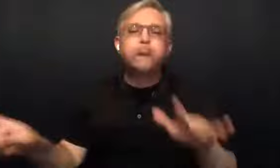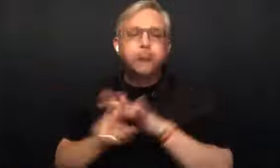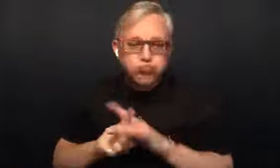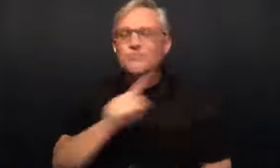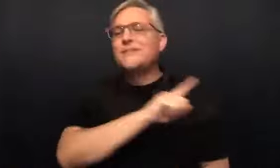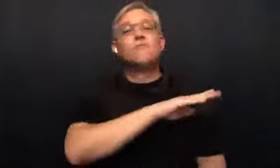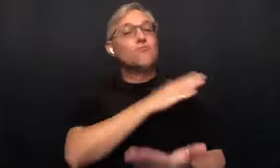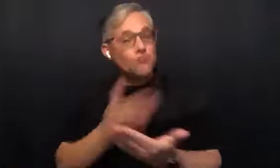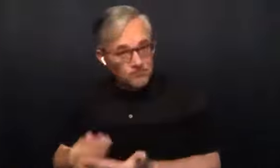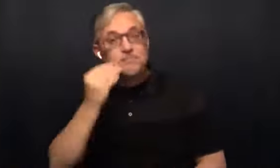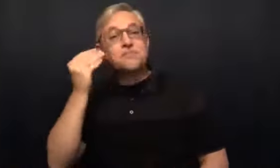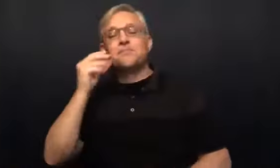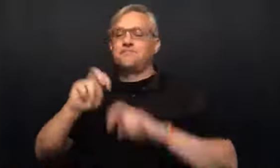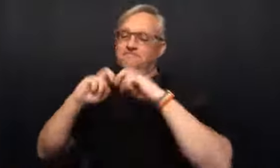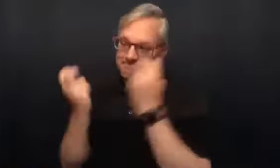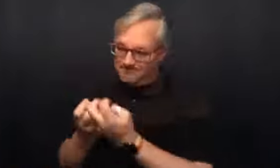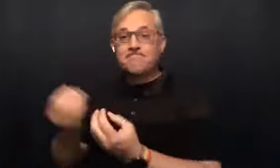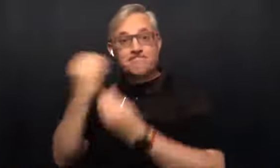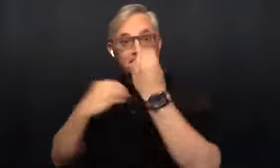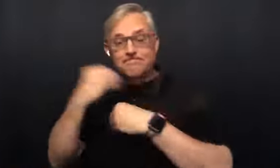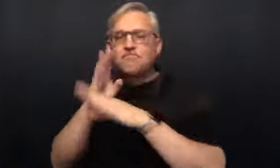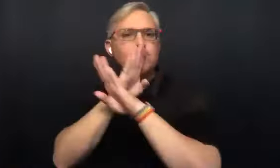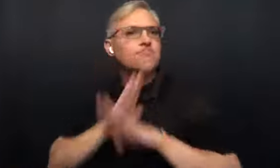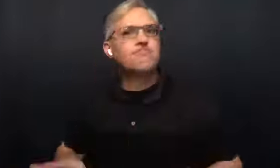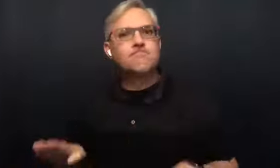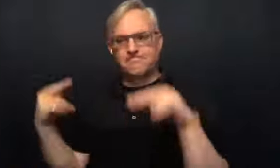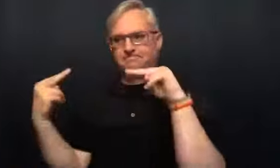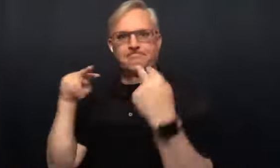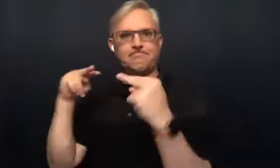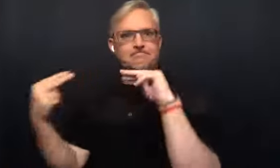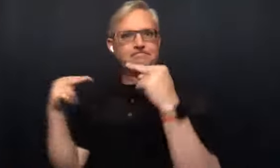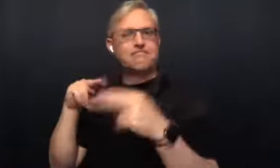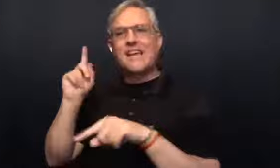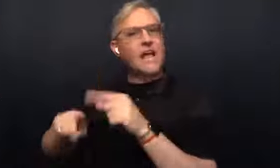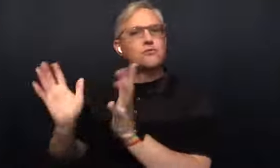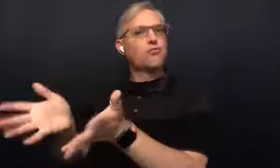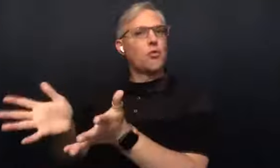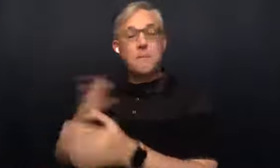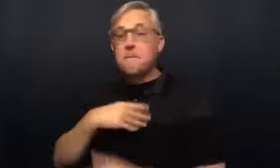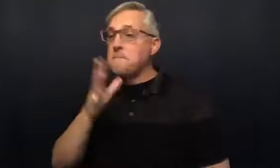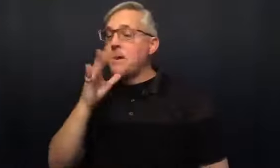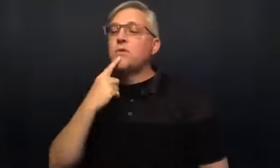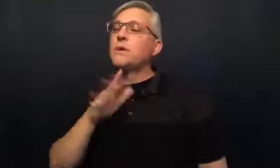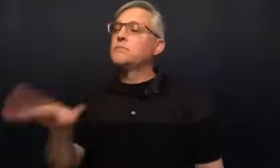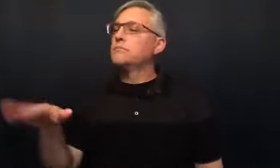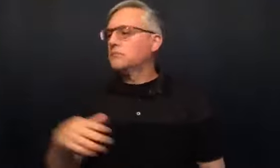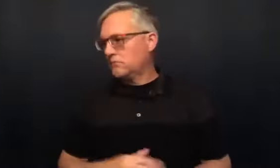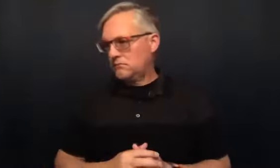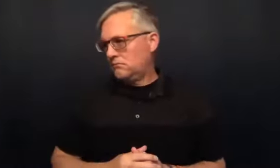eat dinner in stone cold silence. No one was ever allowed to talk to him. And my mother told us, well, how would he ever know if he did anything bad?